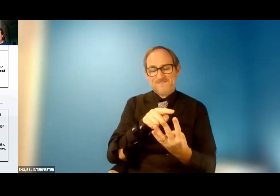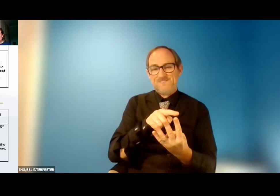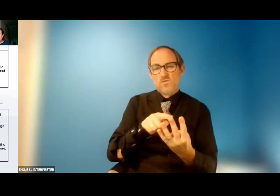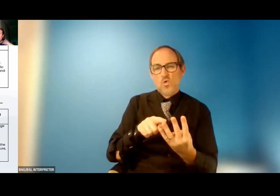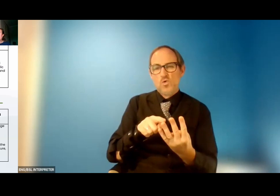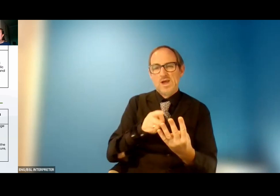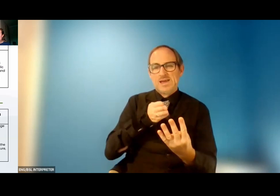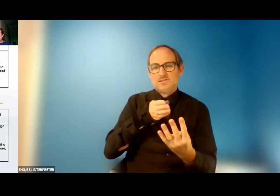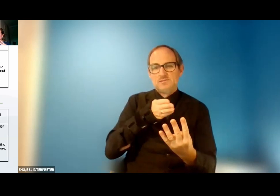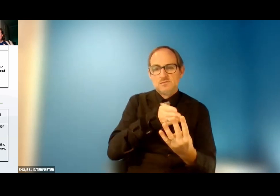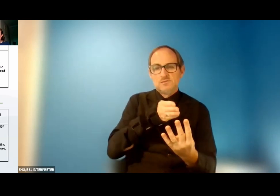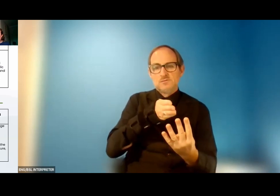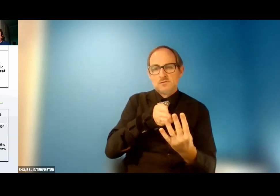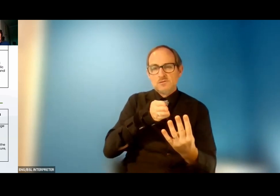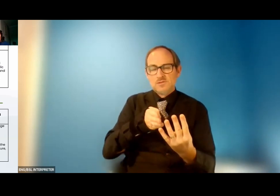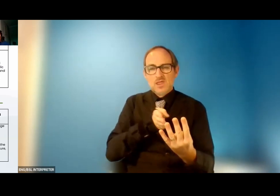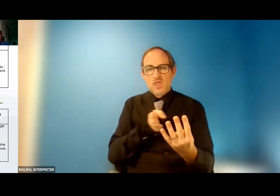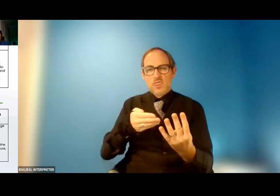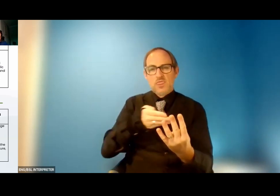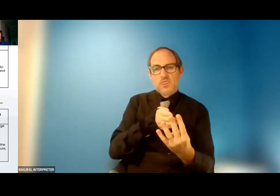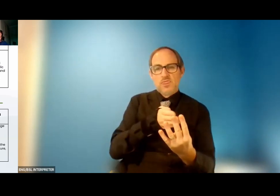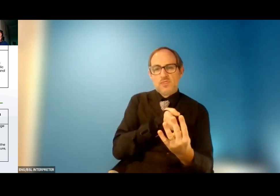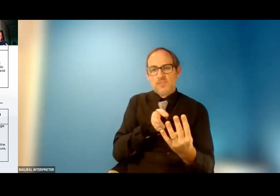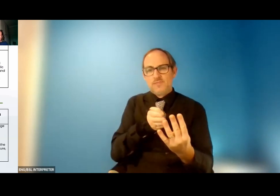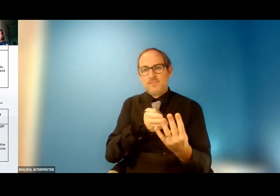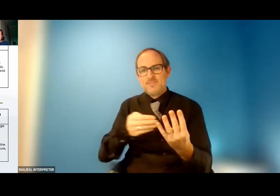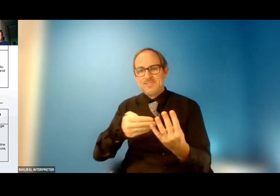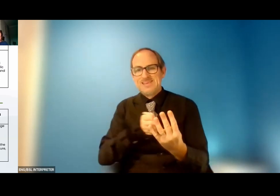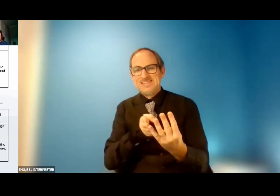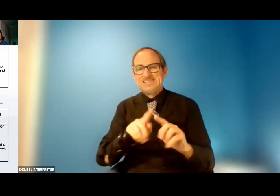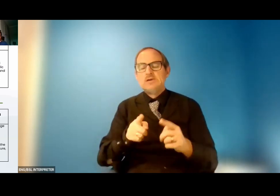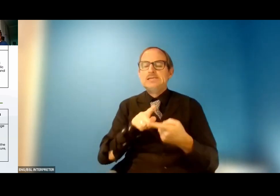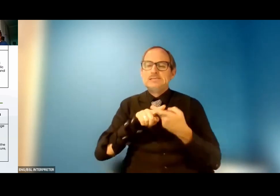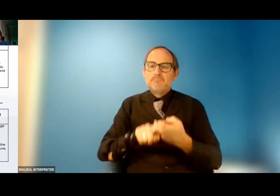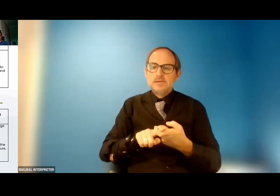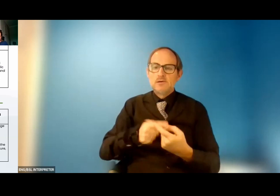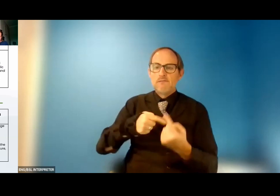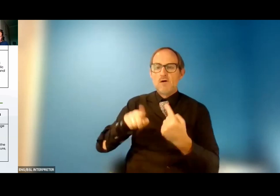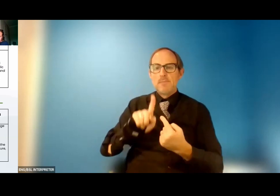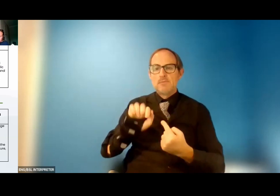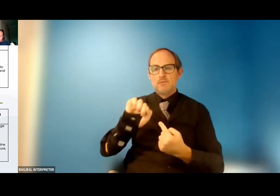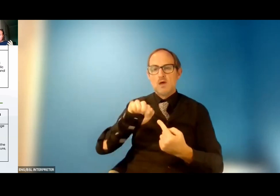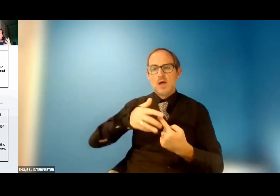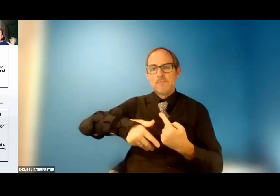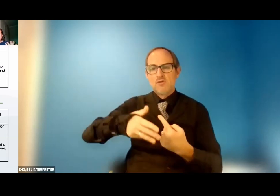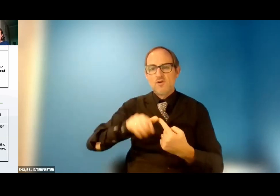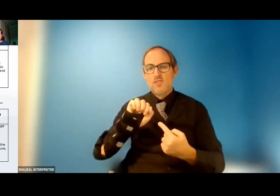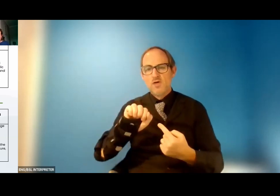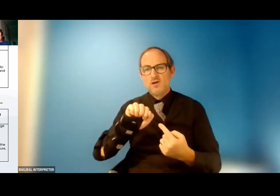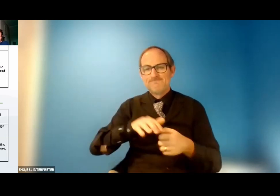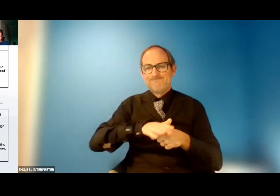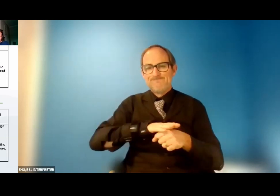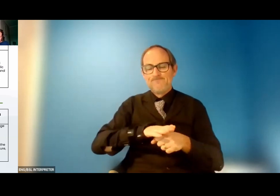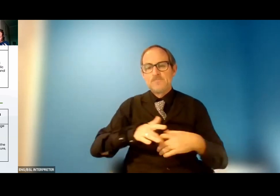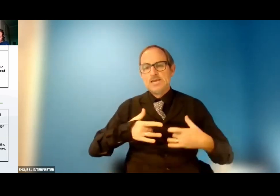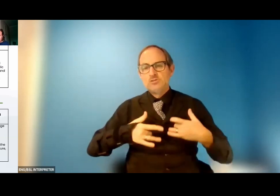professional or personal background or area of interest. And it gives us a really useful tool to consider all those